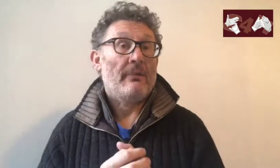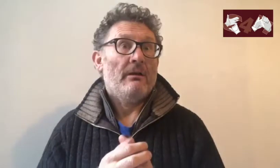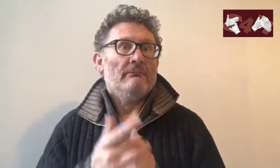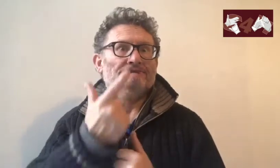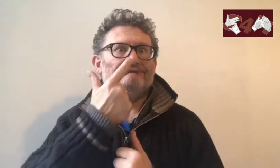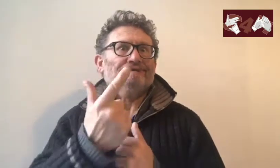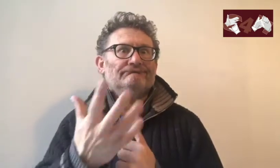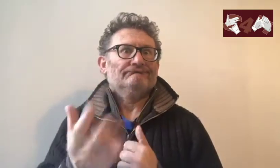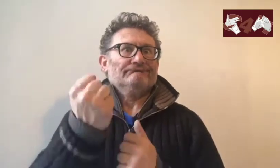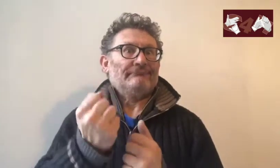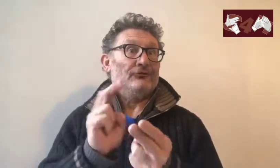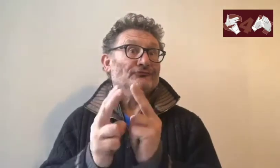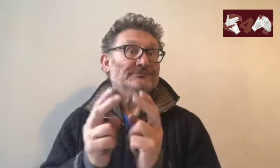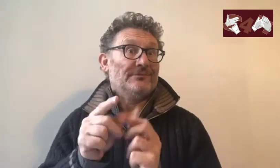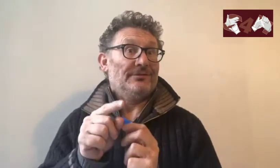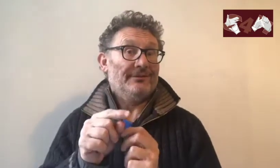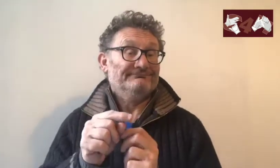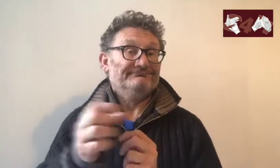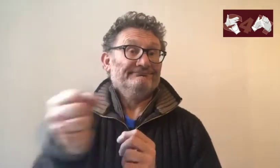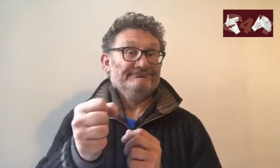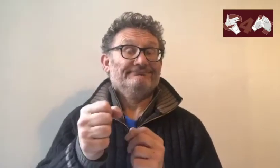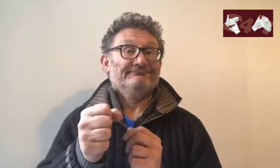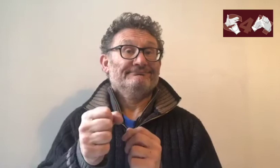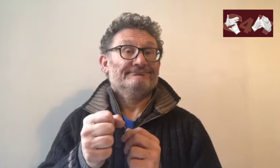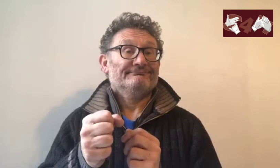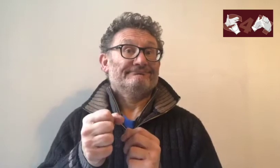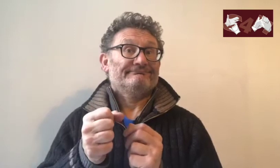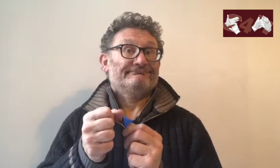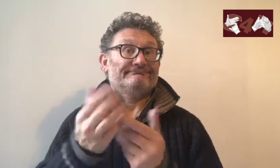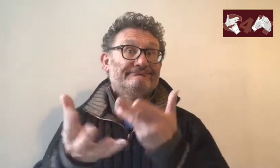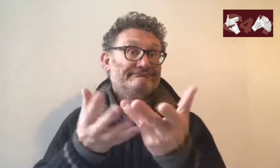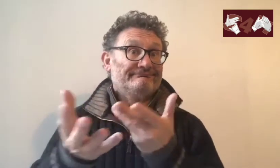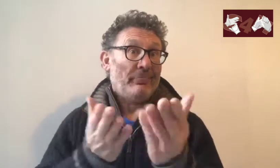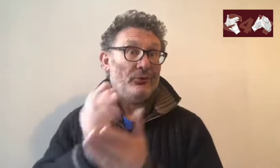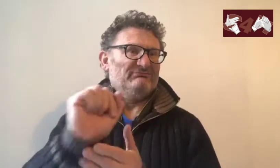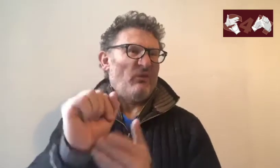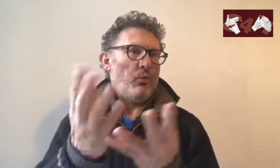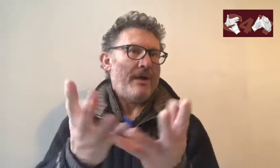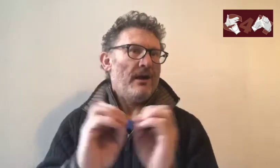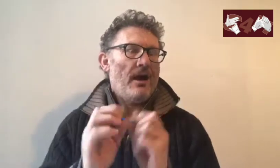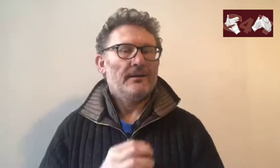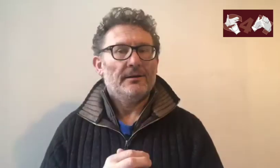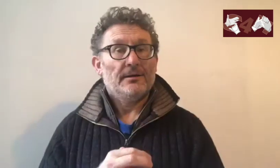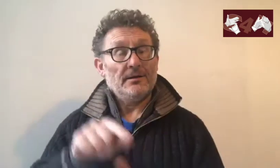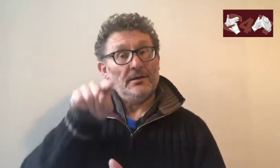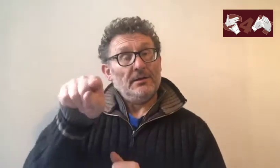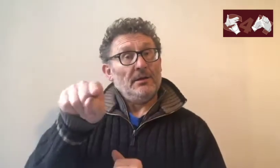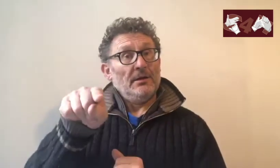with interpreters on other days just because of availability. However, I was able to get some interpreters, so I was able to be part of